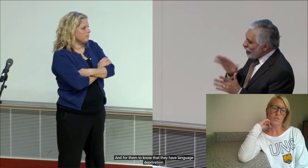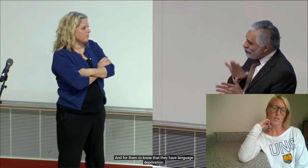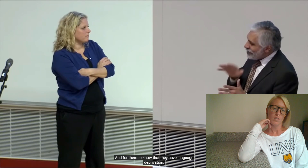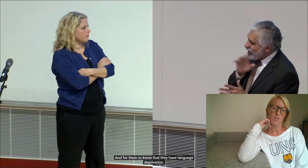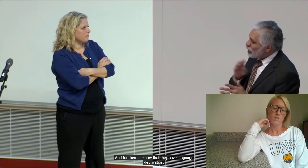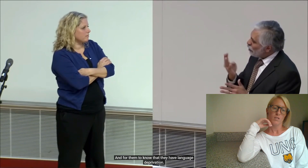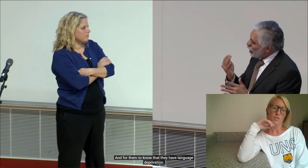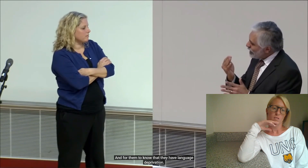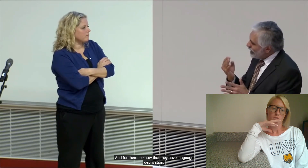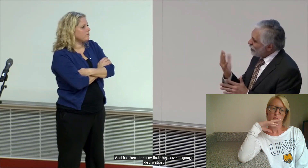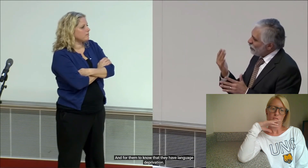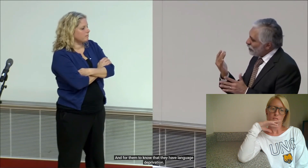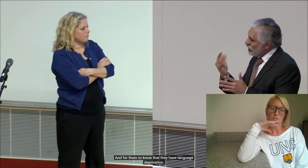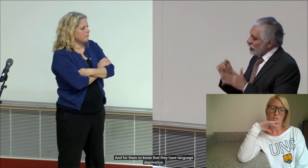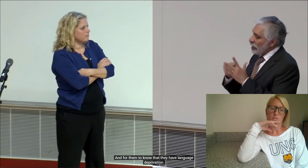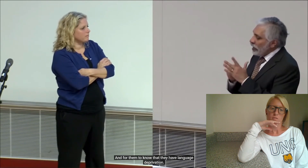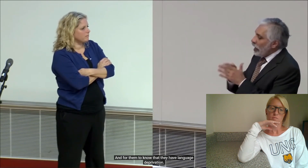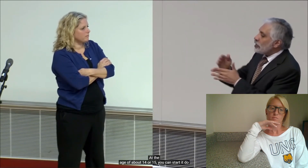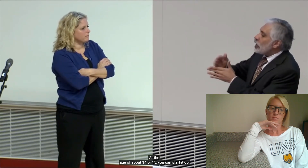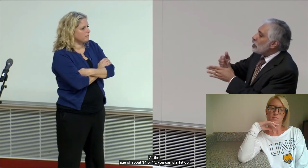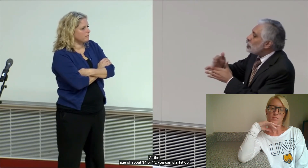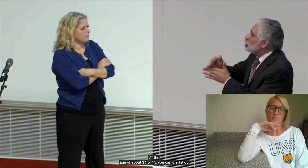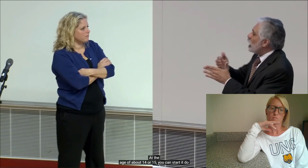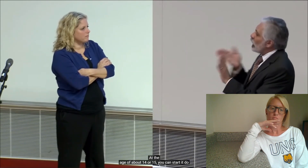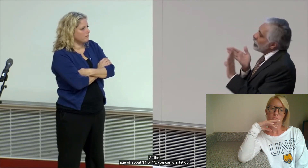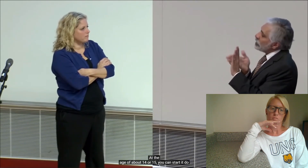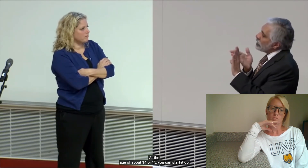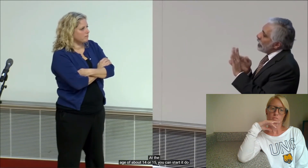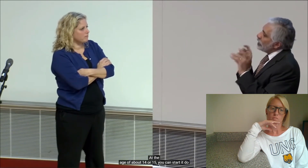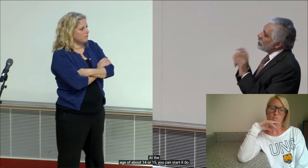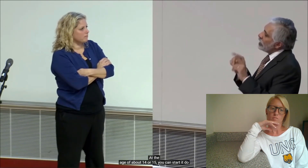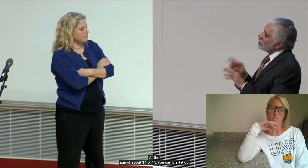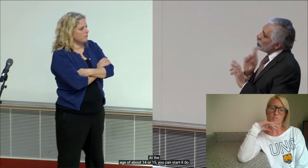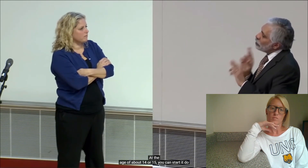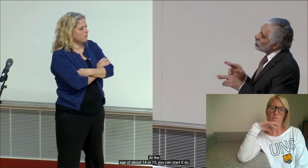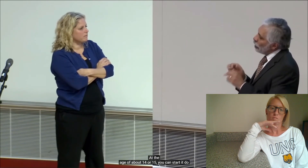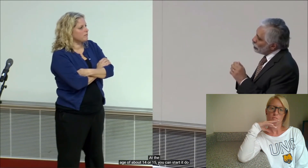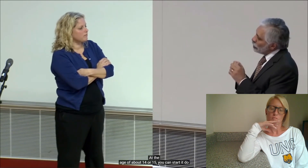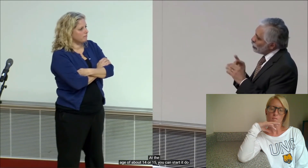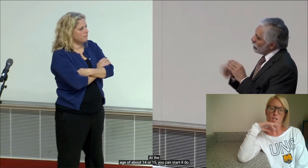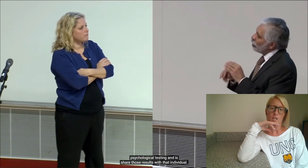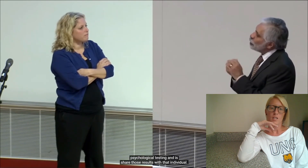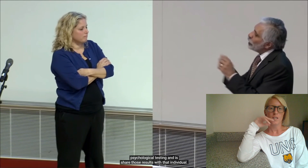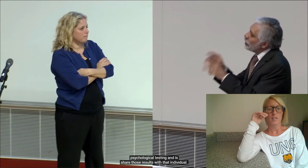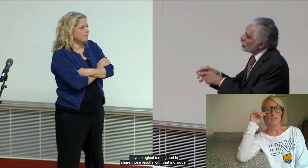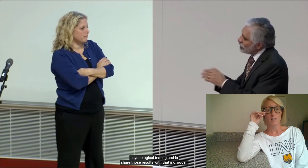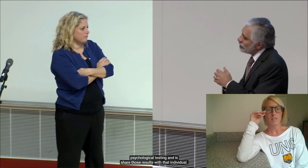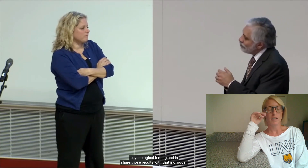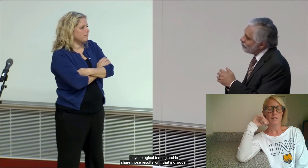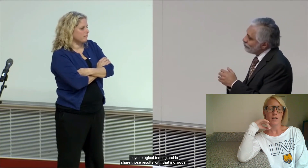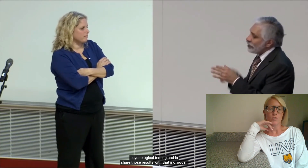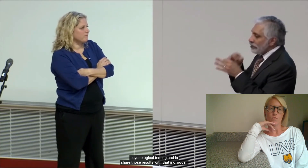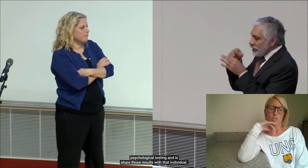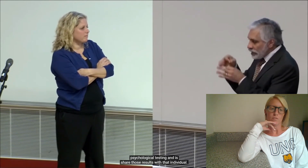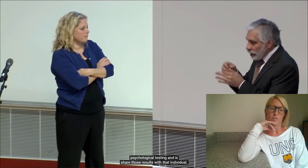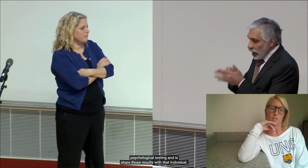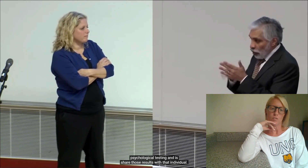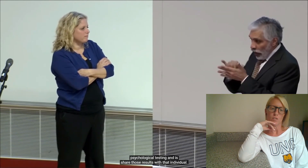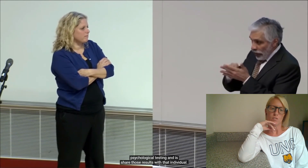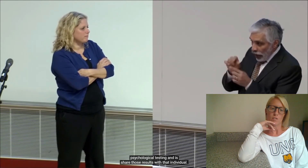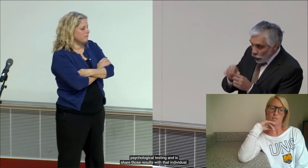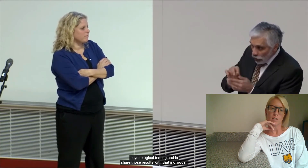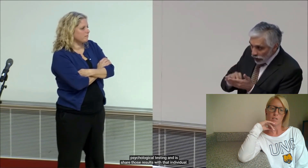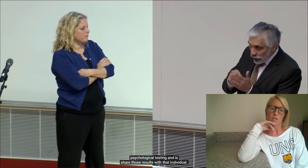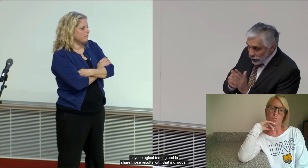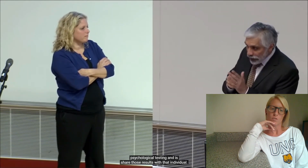they have language deprivation. At the age of about 14 or 15, you can start to do psychological And at the testing age and of share 14,